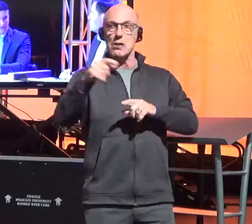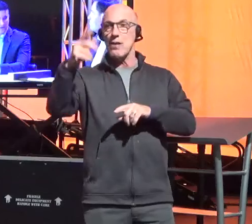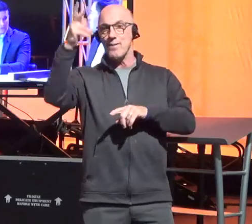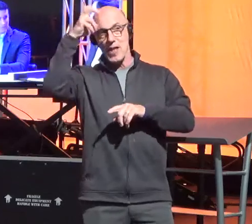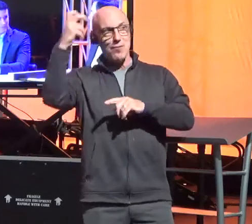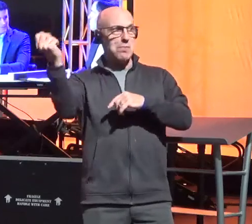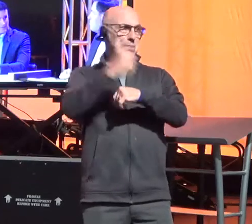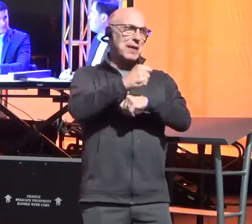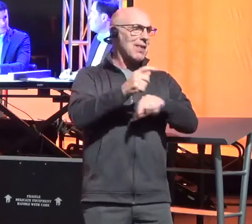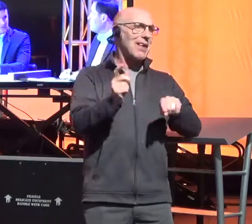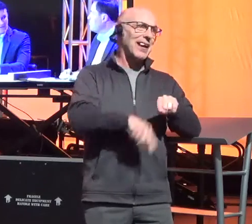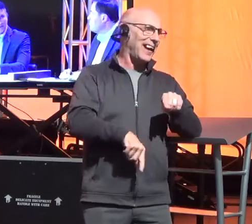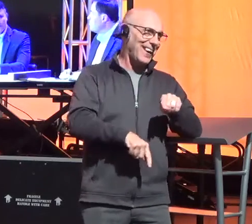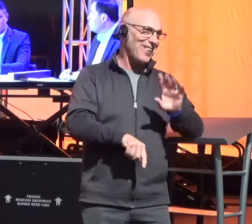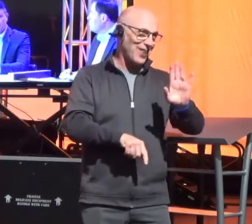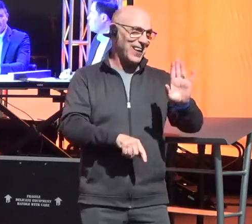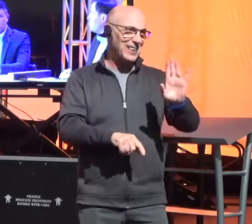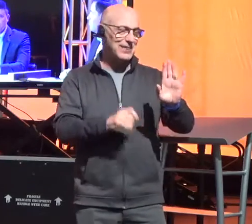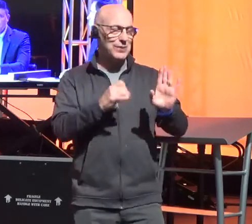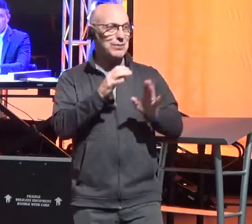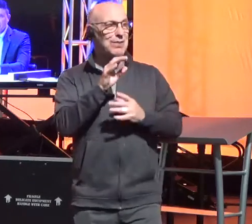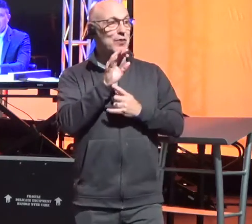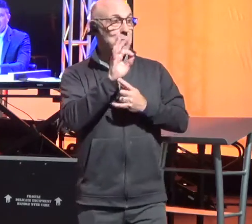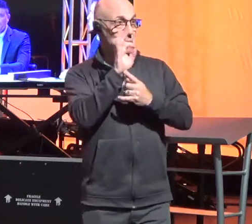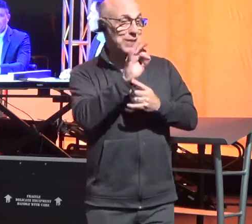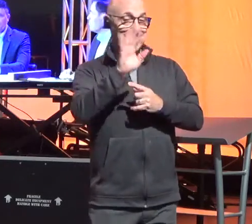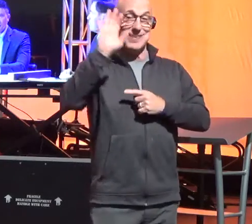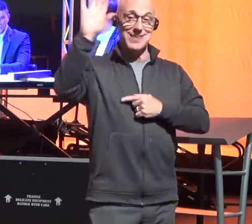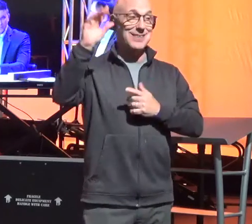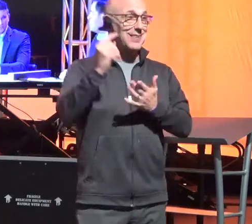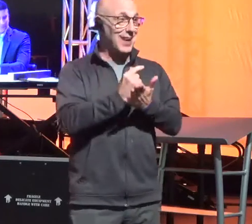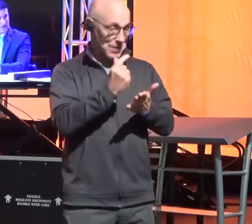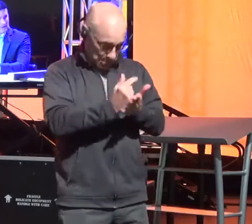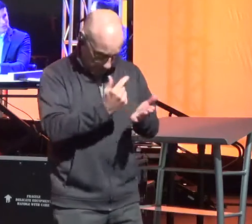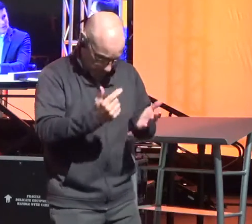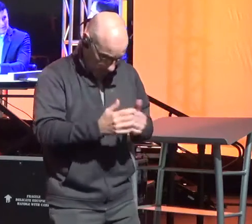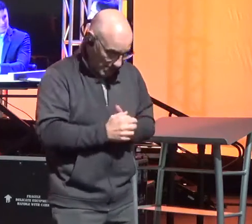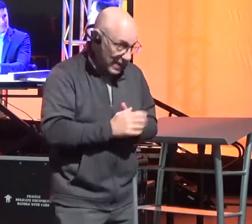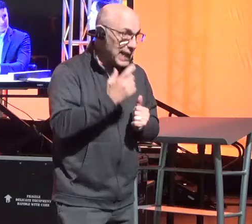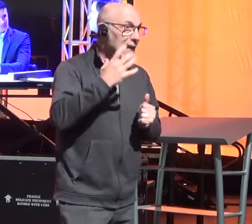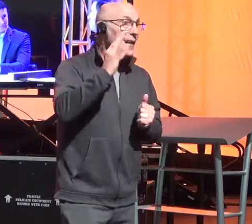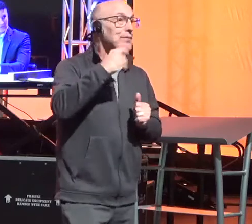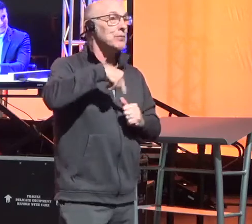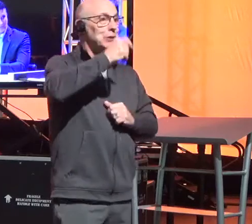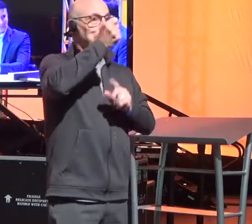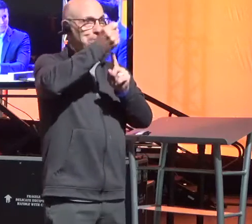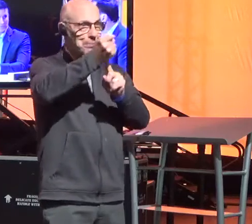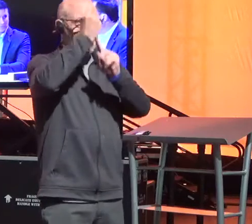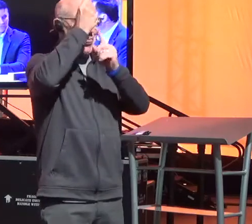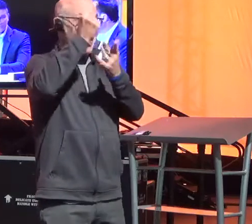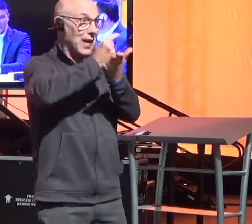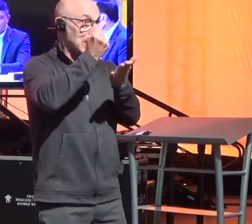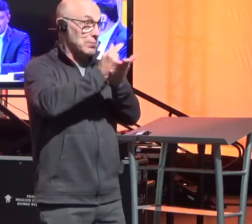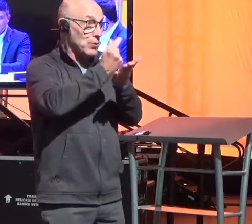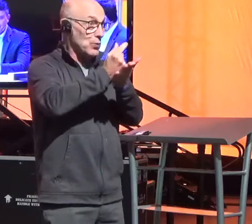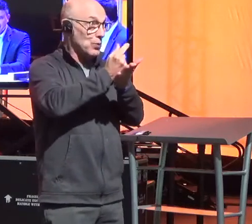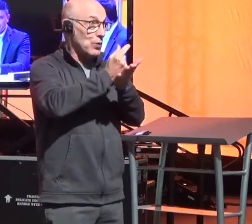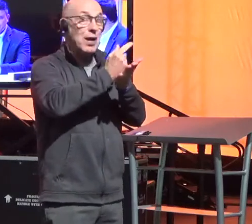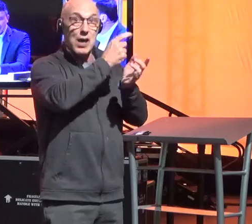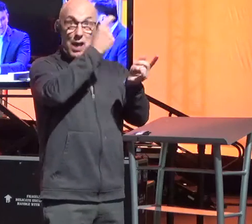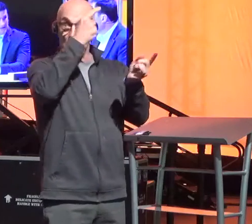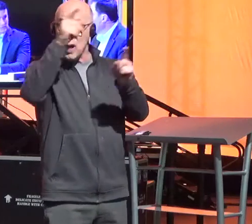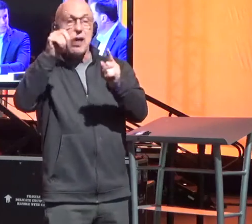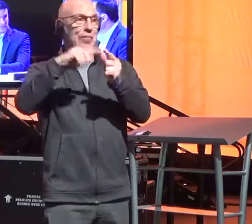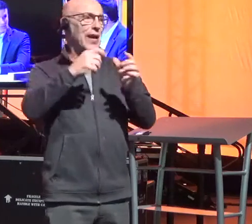my gospel. So, you know, if we've got that word gospel defined well, the togetherness will follow, I think,